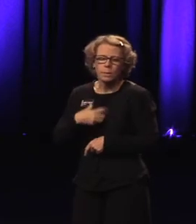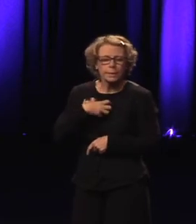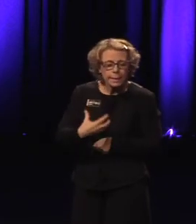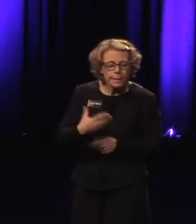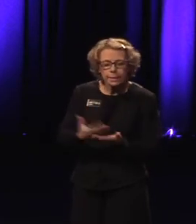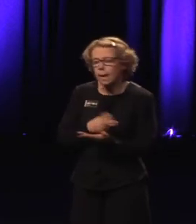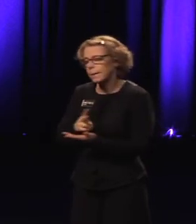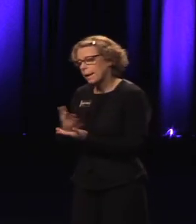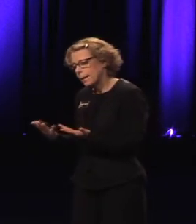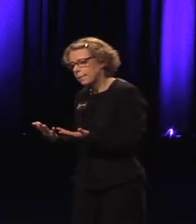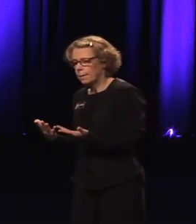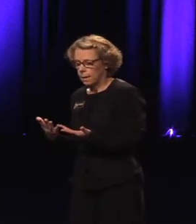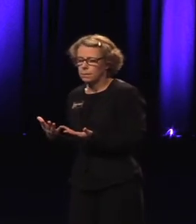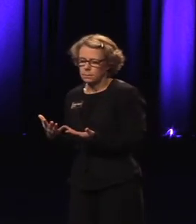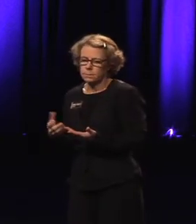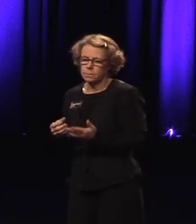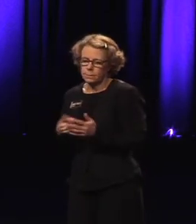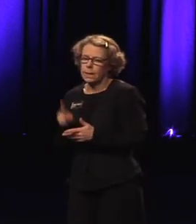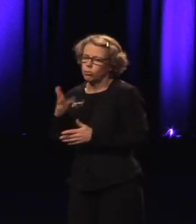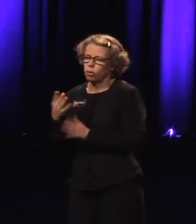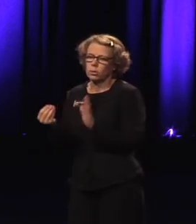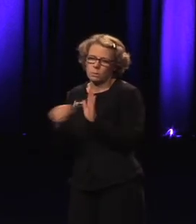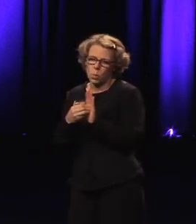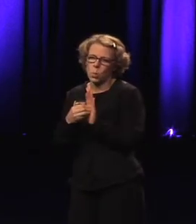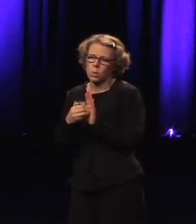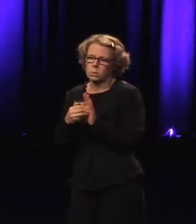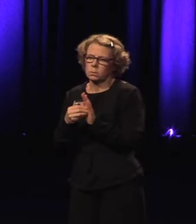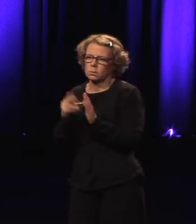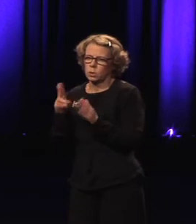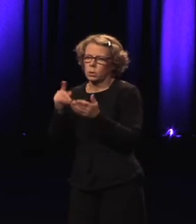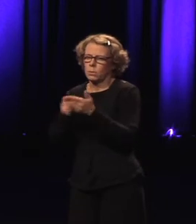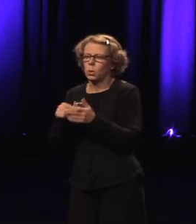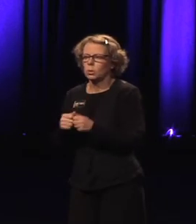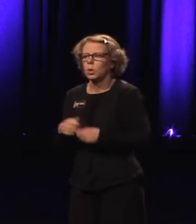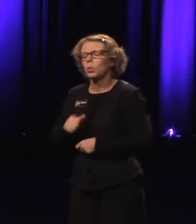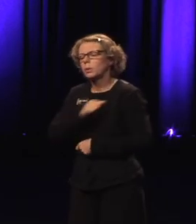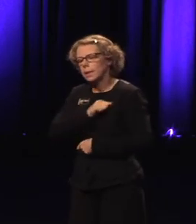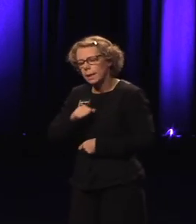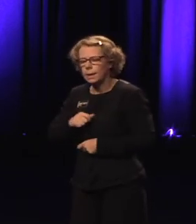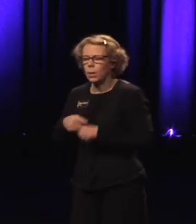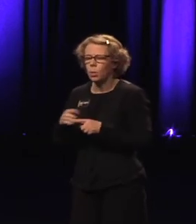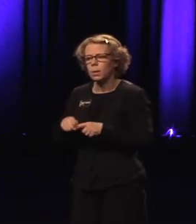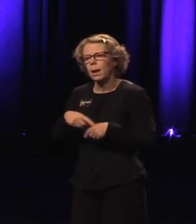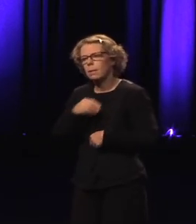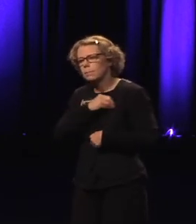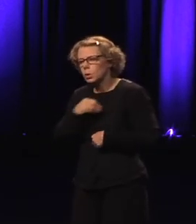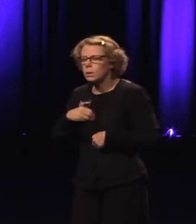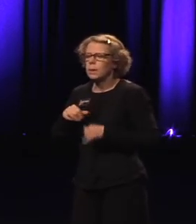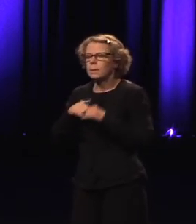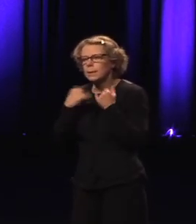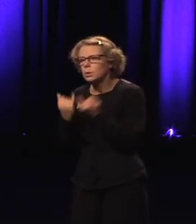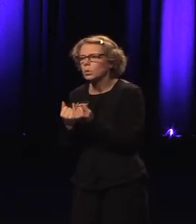or whether they're living in the developing countries. And governments and institutions in all countries and at